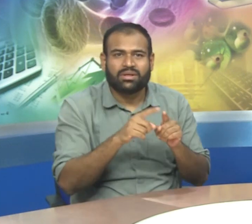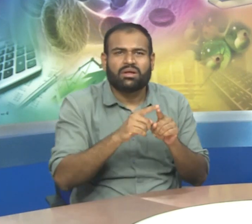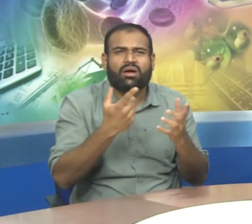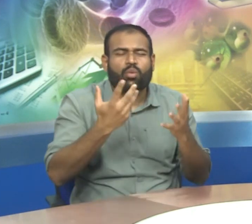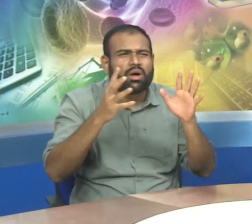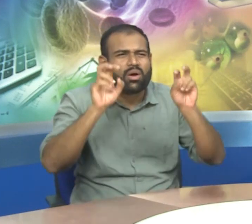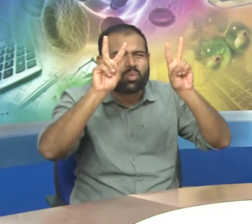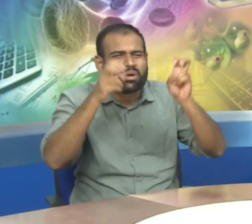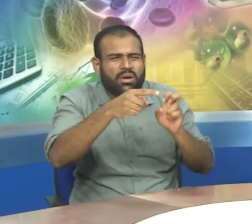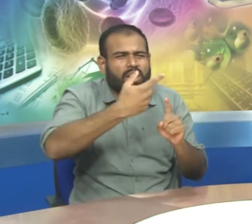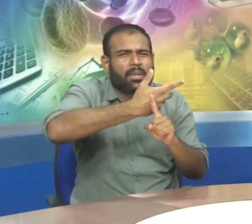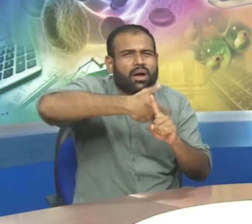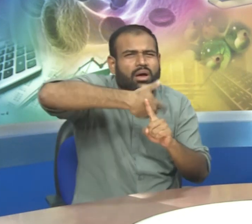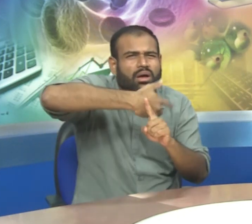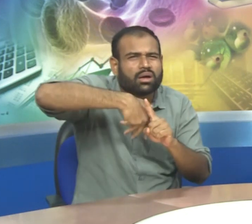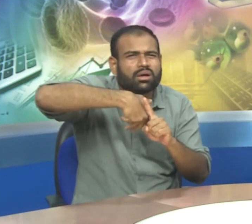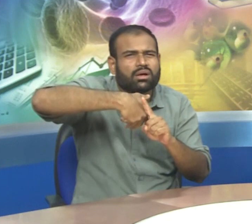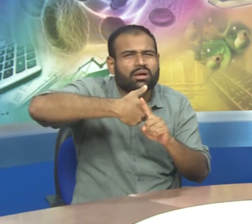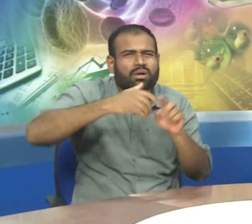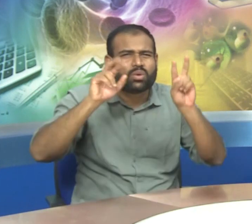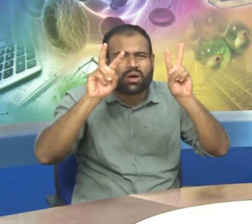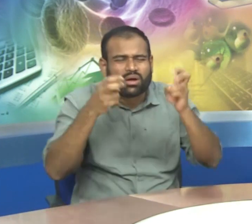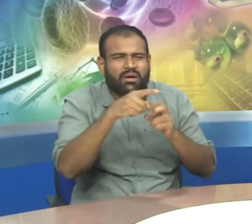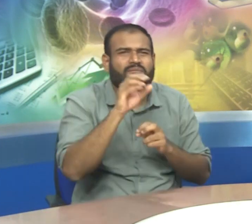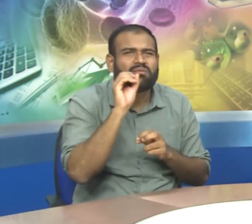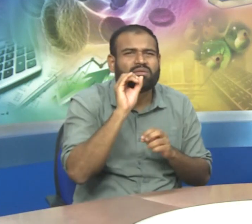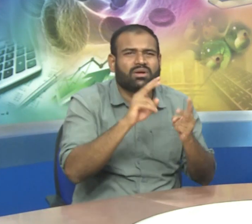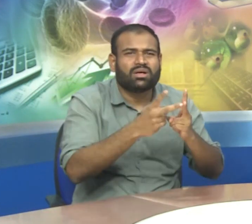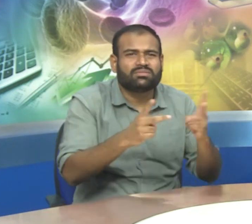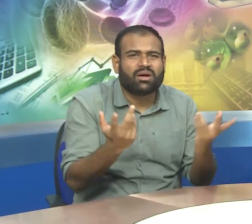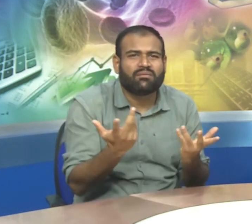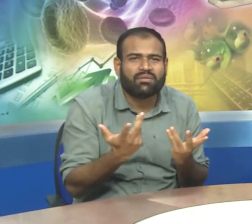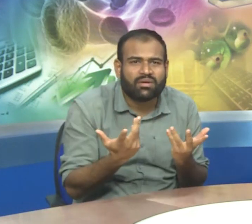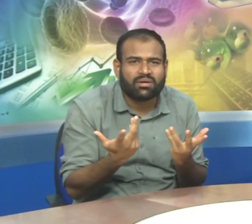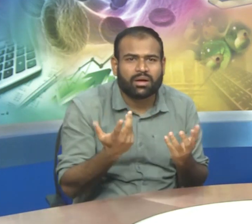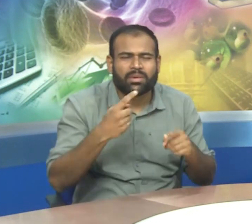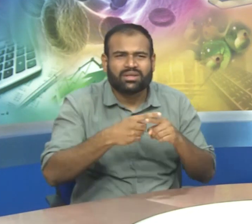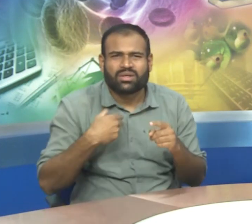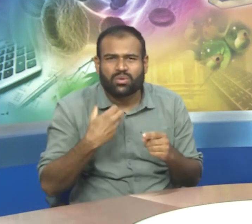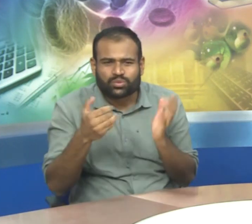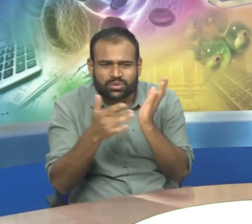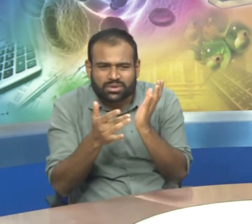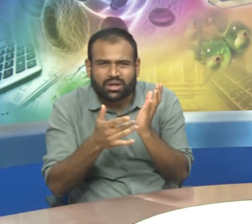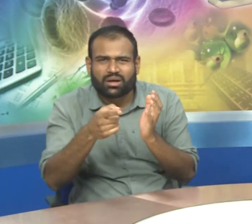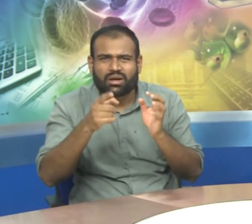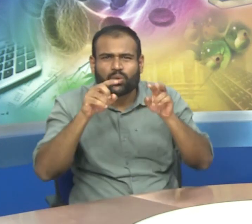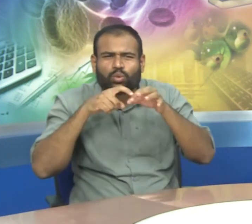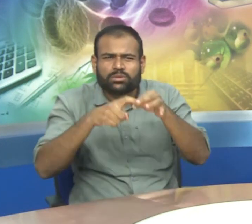Then you can see the second serial number. If the topic is about background information on the